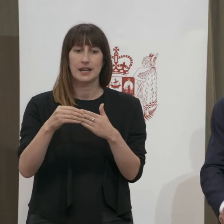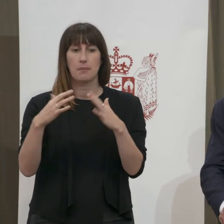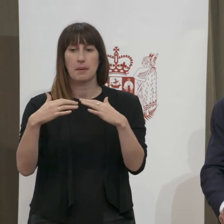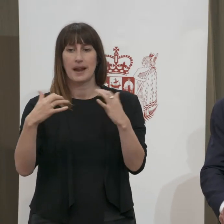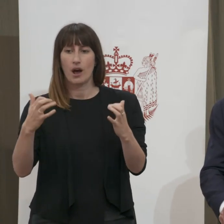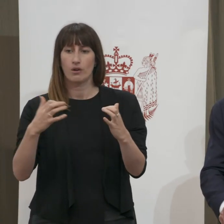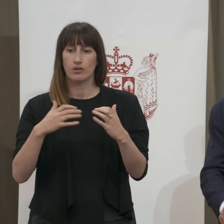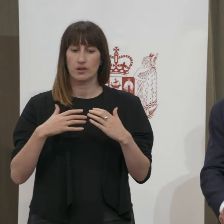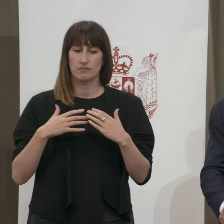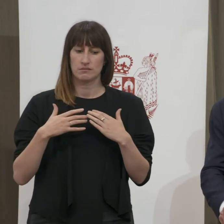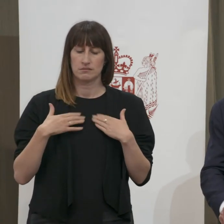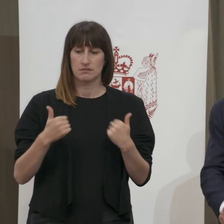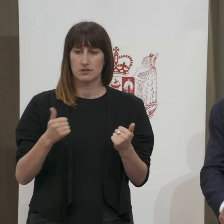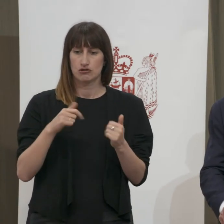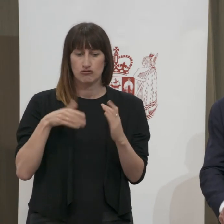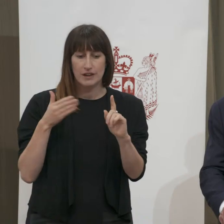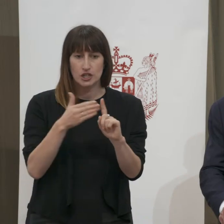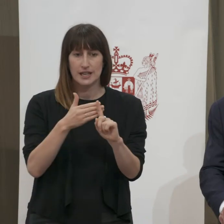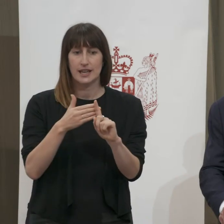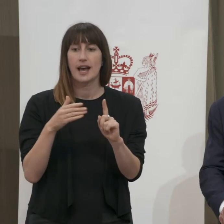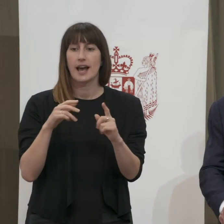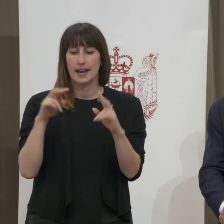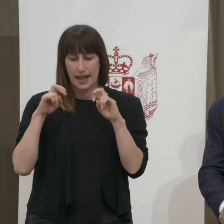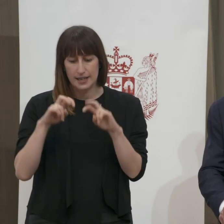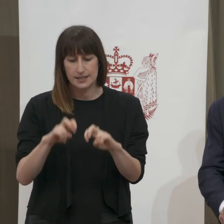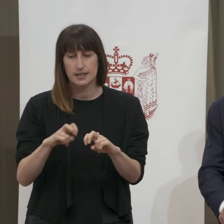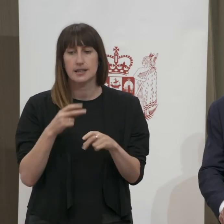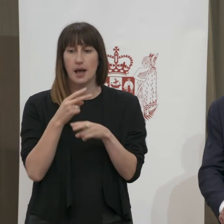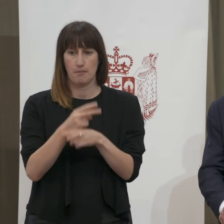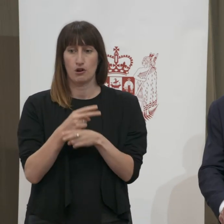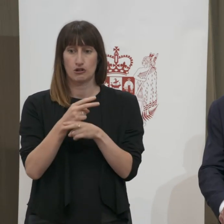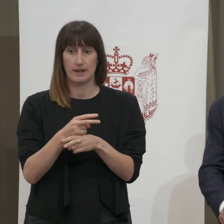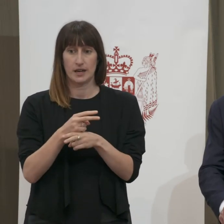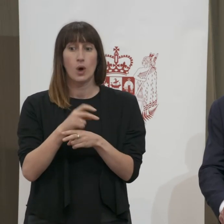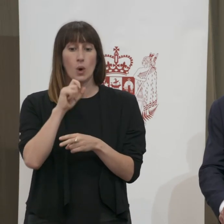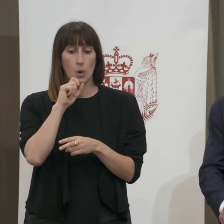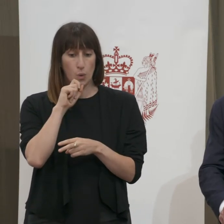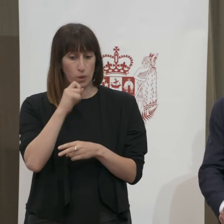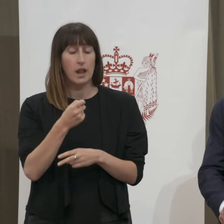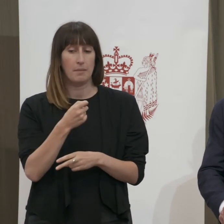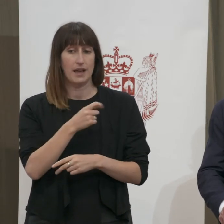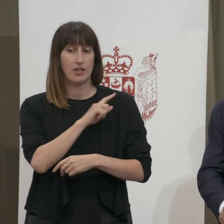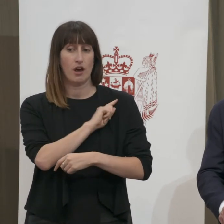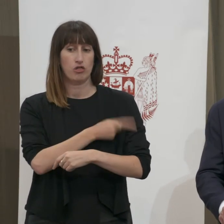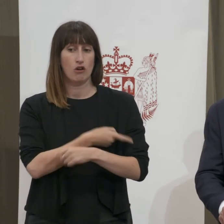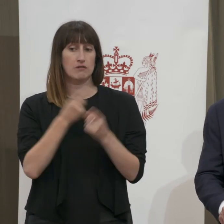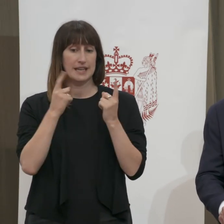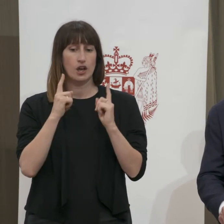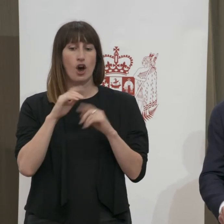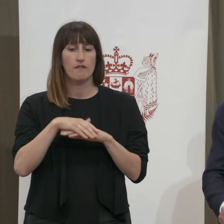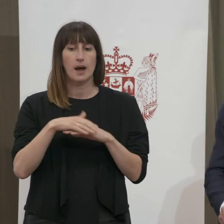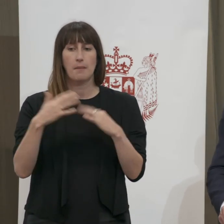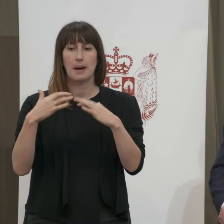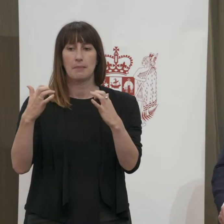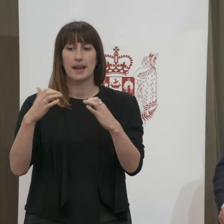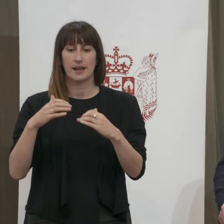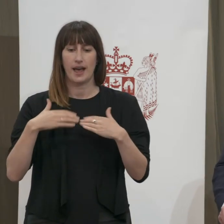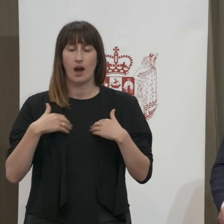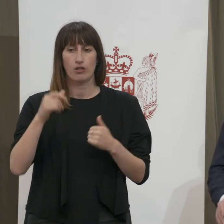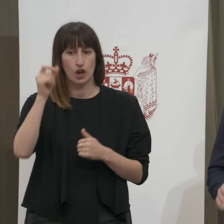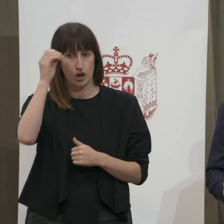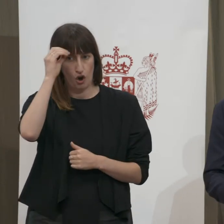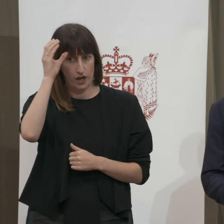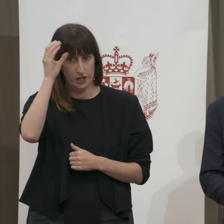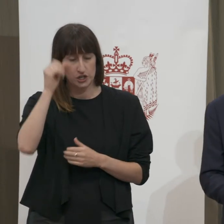policy, analysis and monitoring. It will be the authority on public health knowledge in the system. It